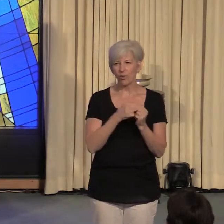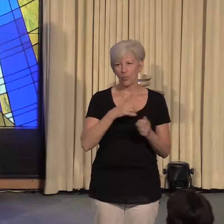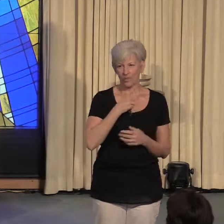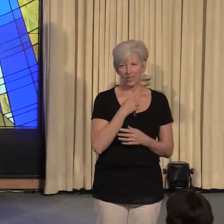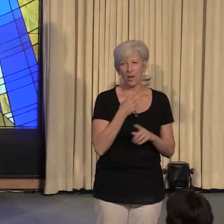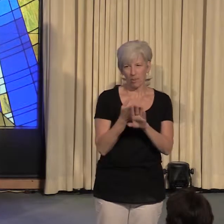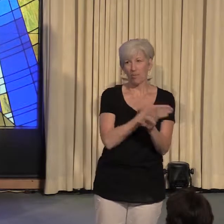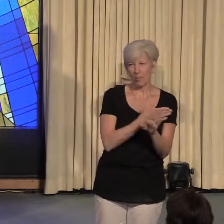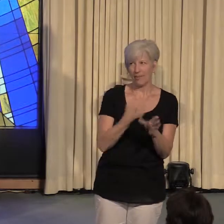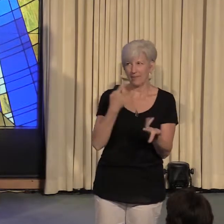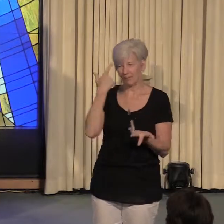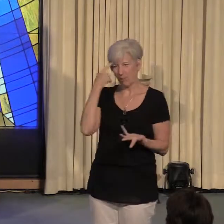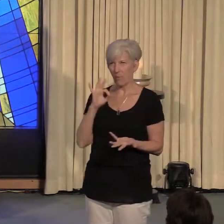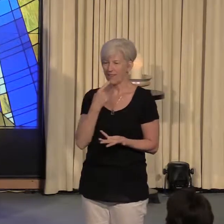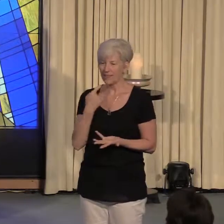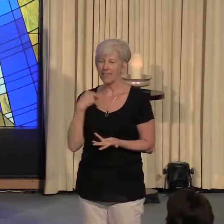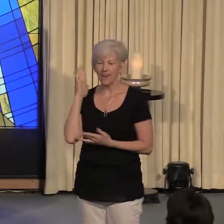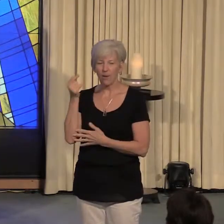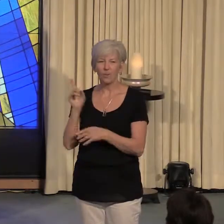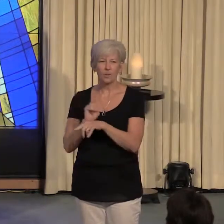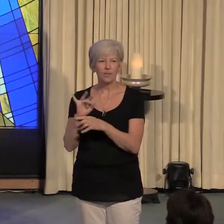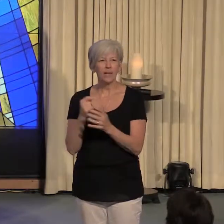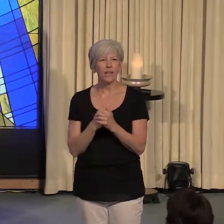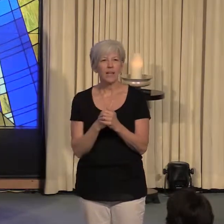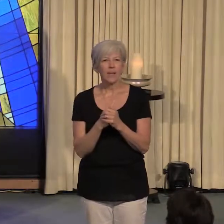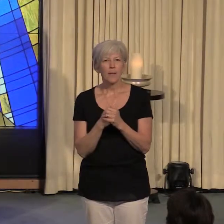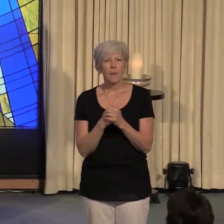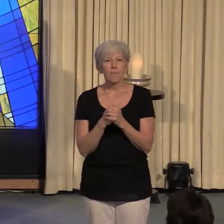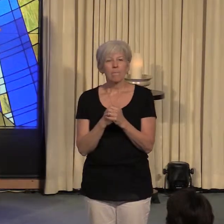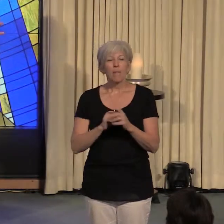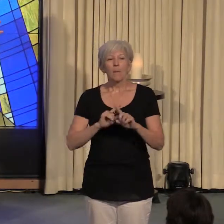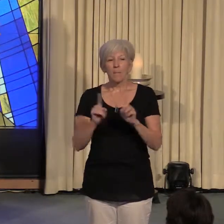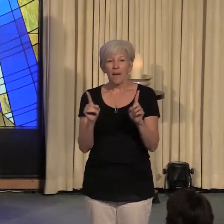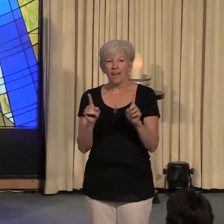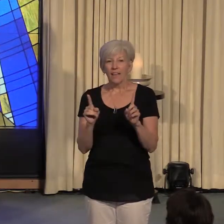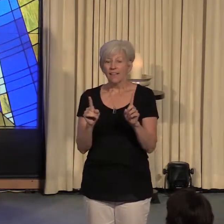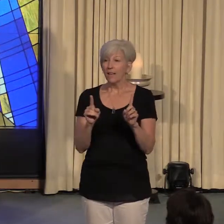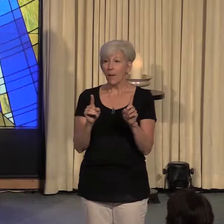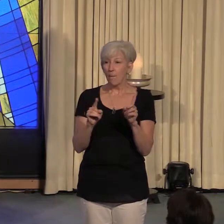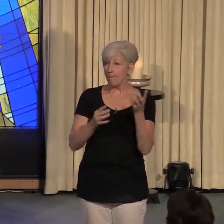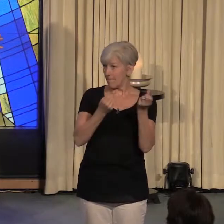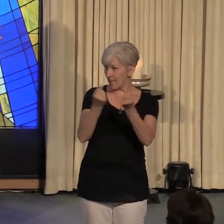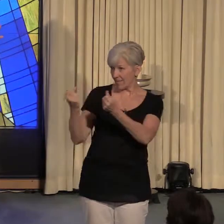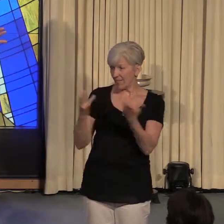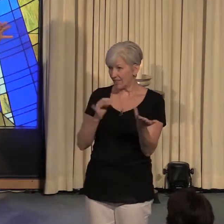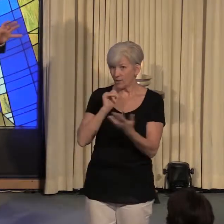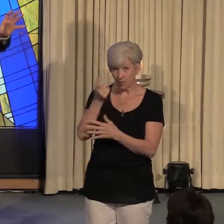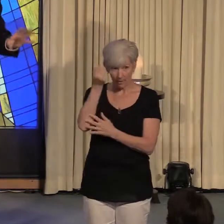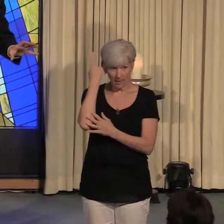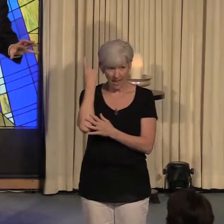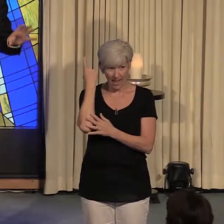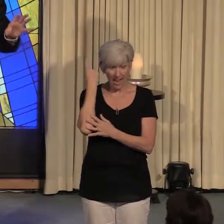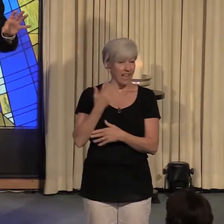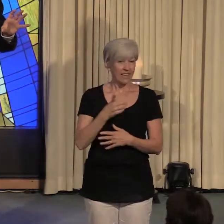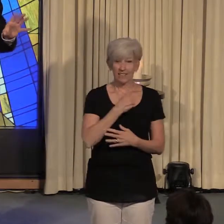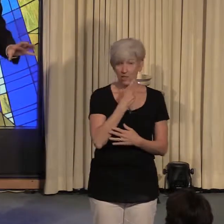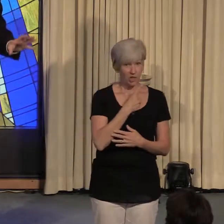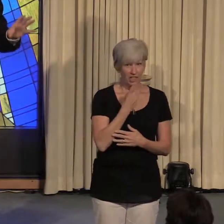I said I was going to use it, but unbeknownst to many of us, she does